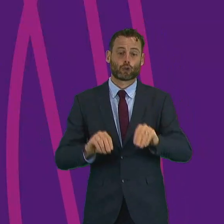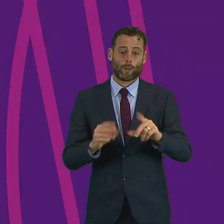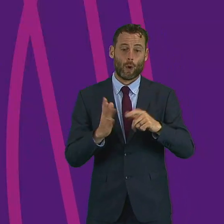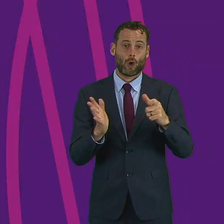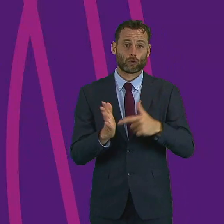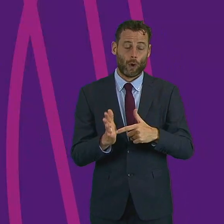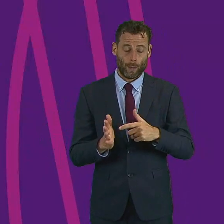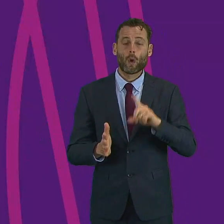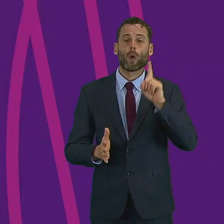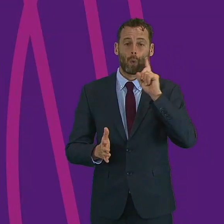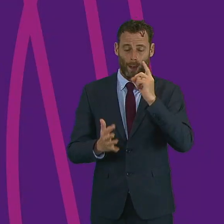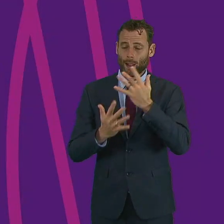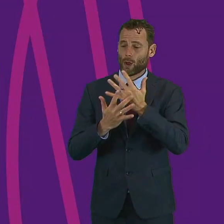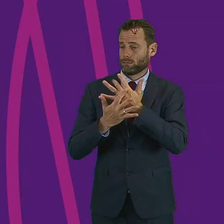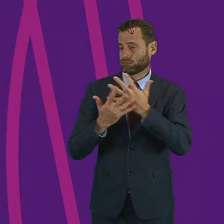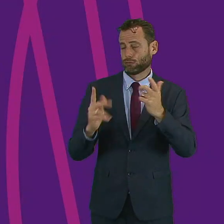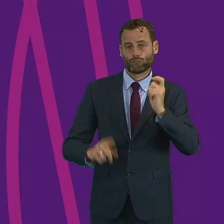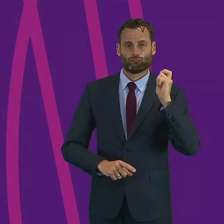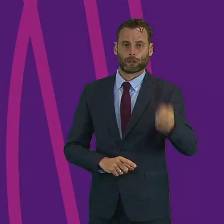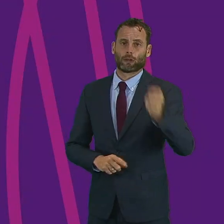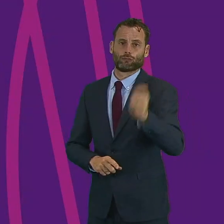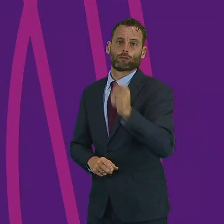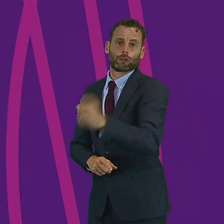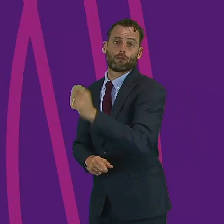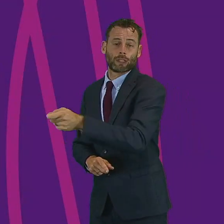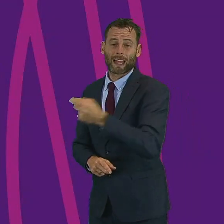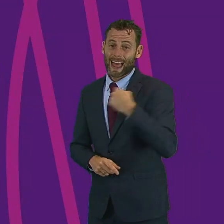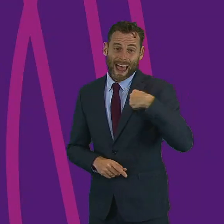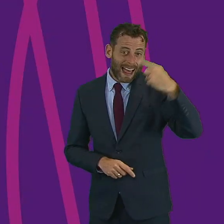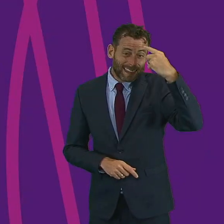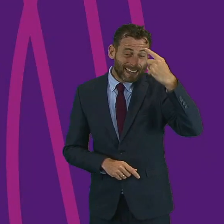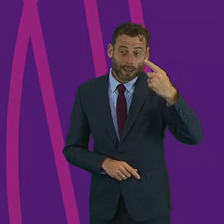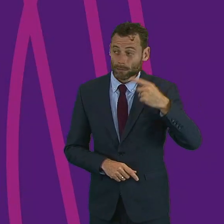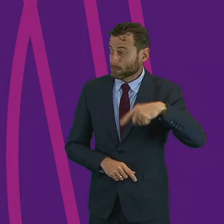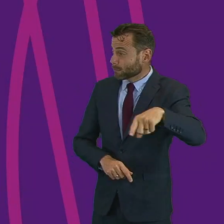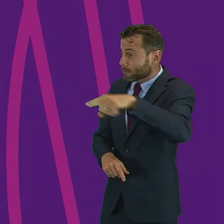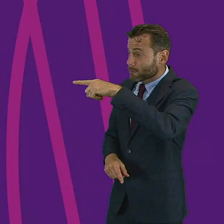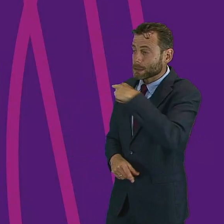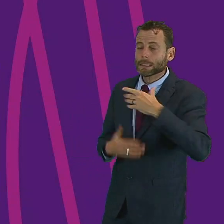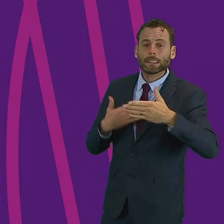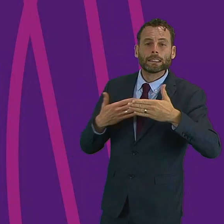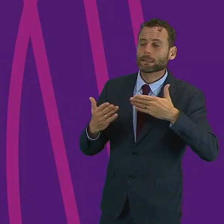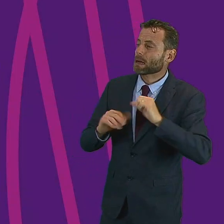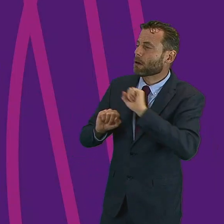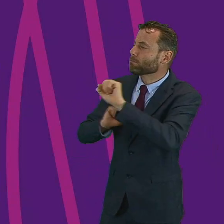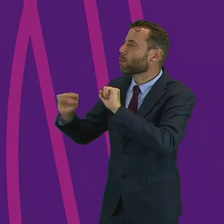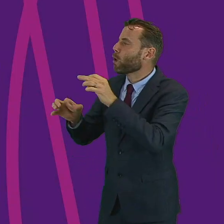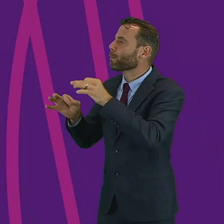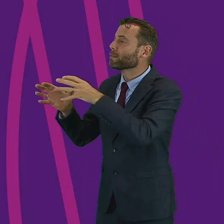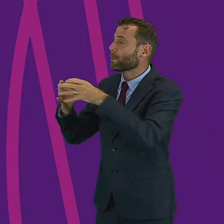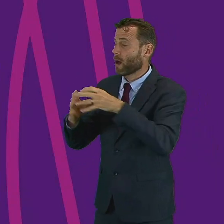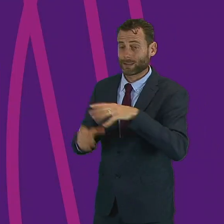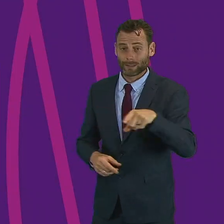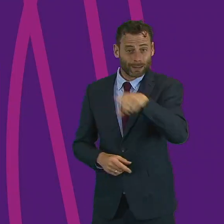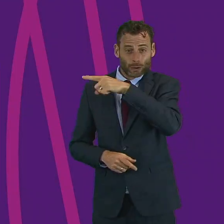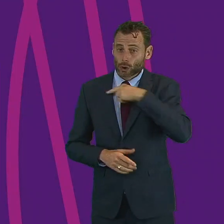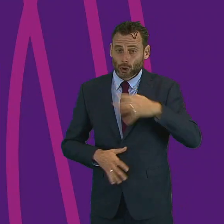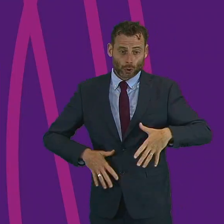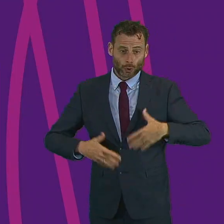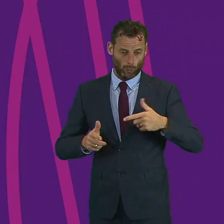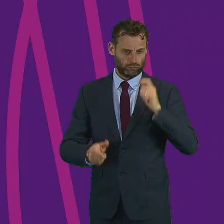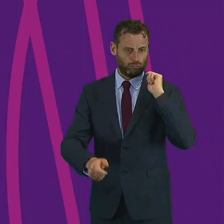course consider doing that. John Mason, to be followed by Jamie Green. Thank you very much. I wonder if the First Minister would agree that with